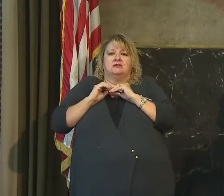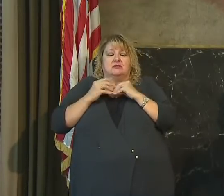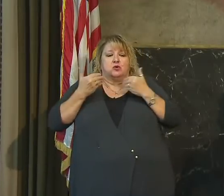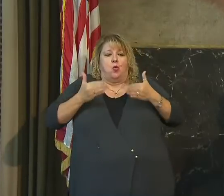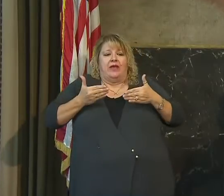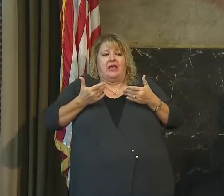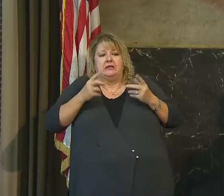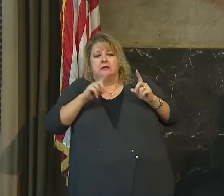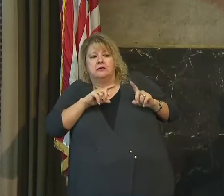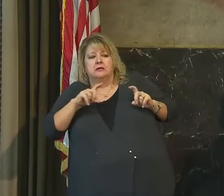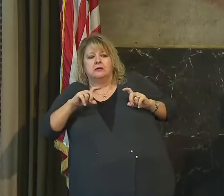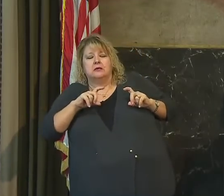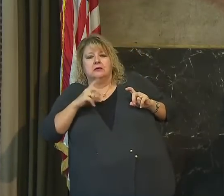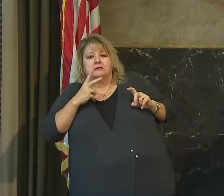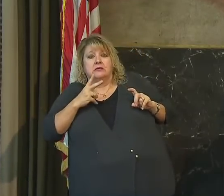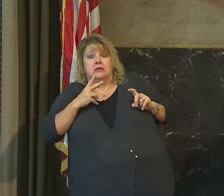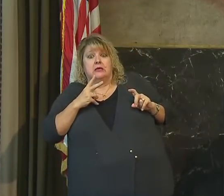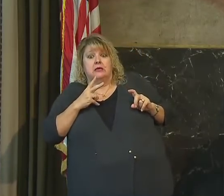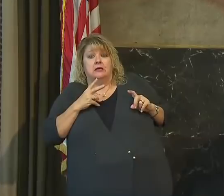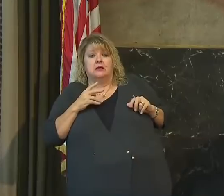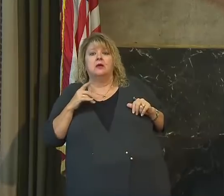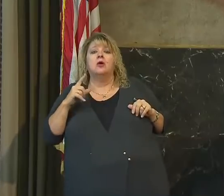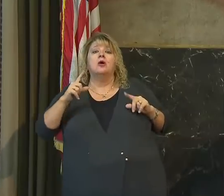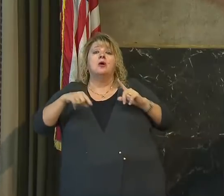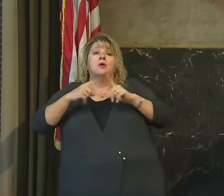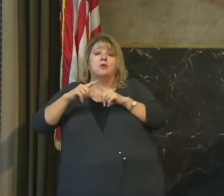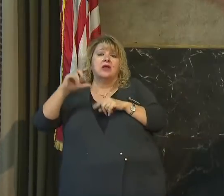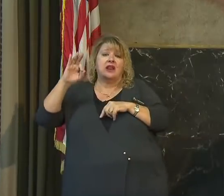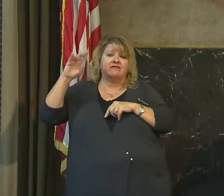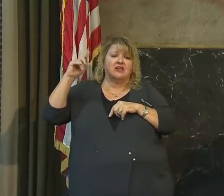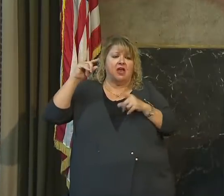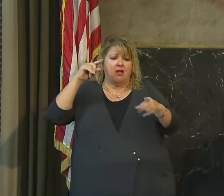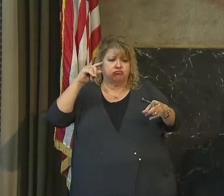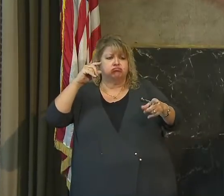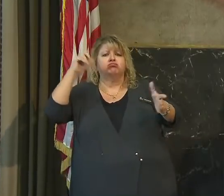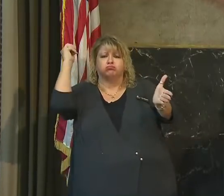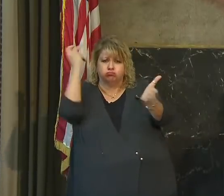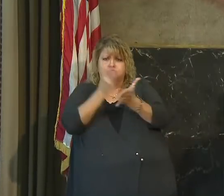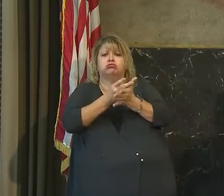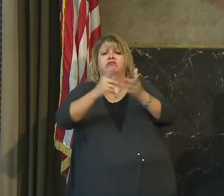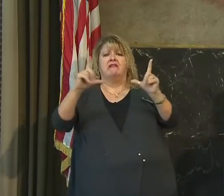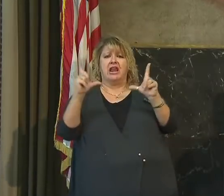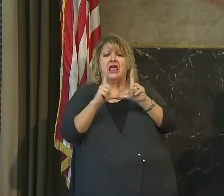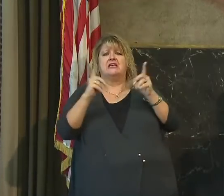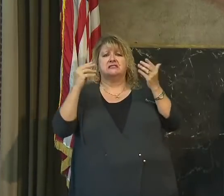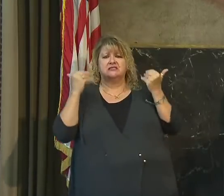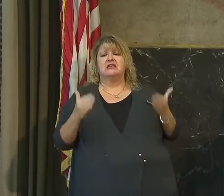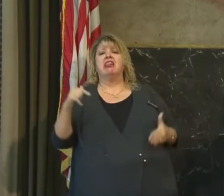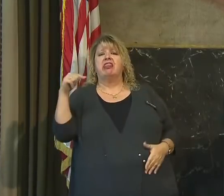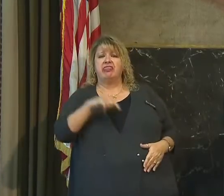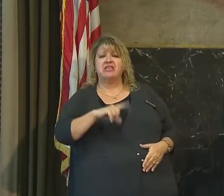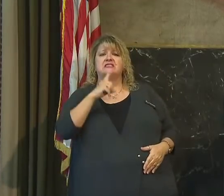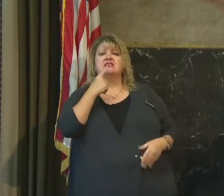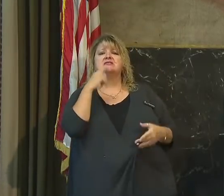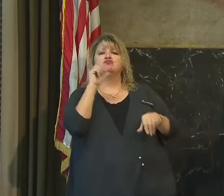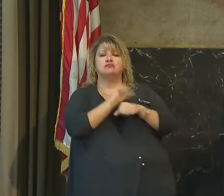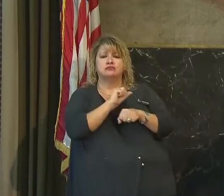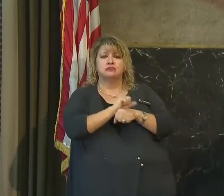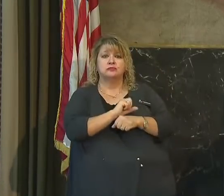authorization, that licensure is granted, I believe that you are going to see, at least in terms of polling